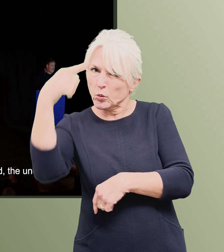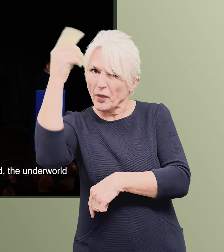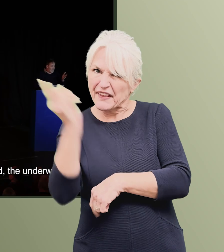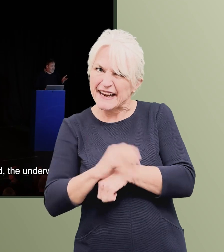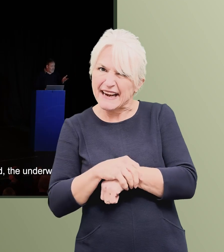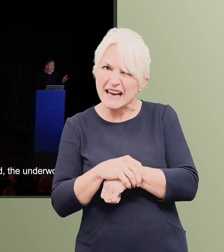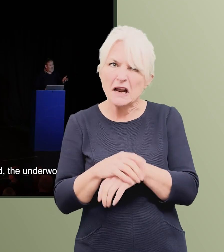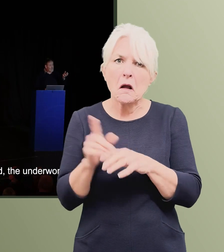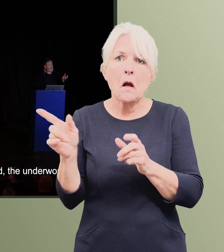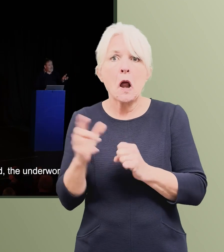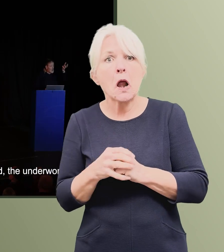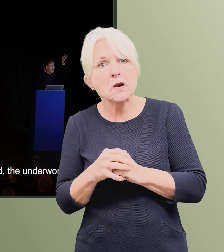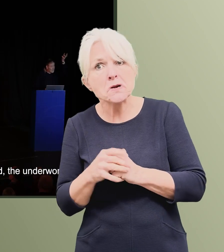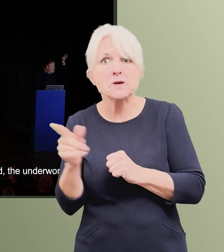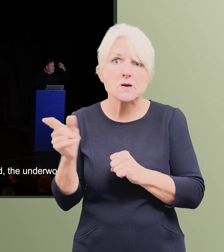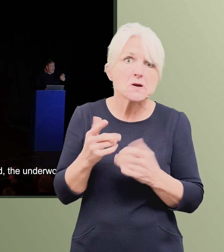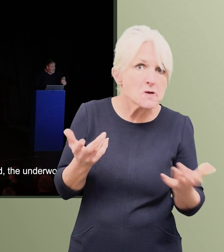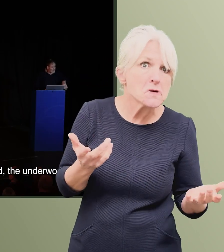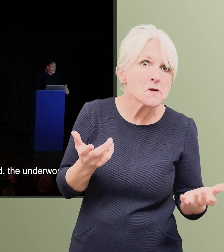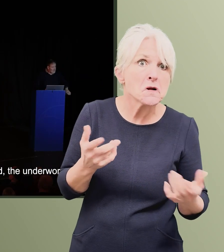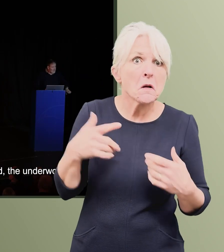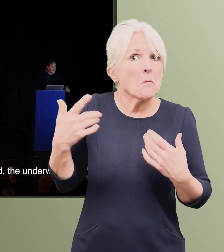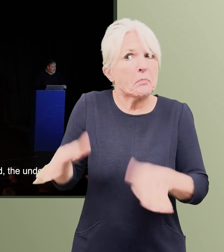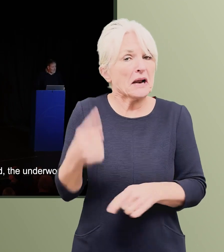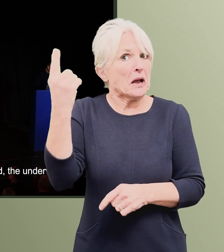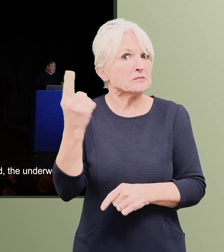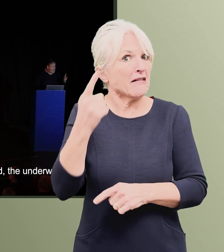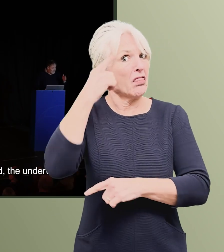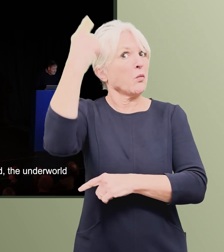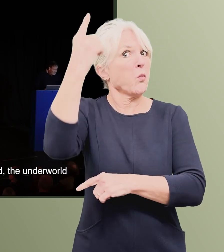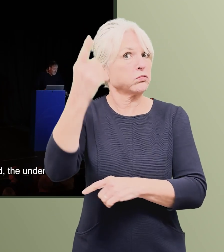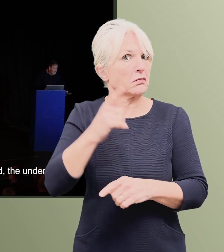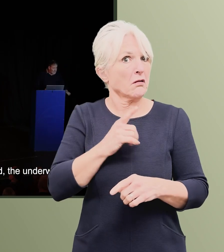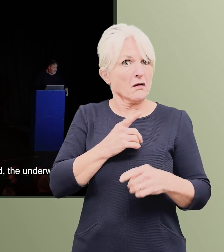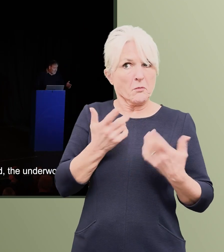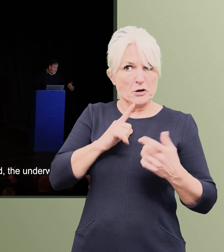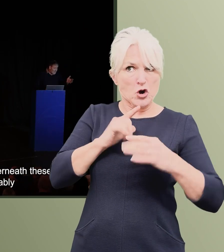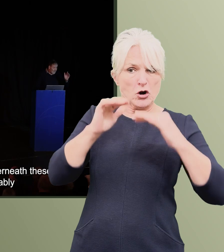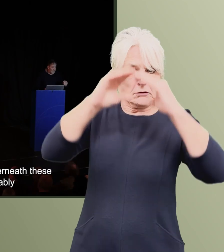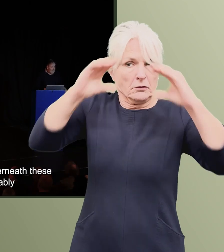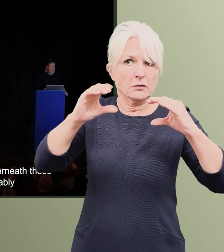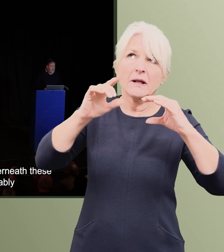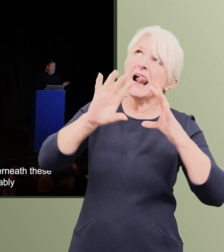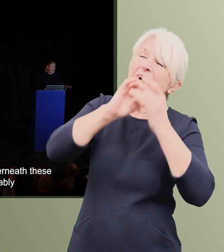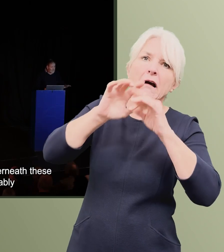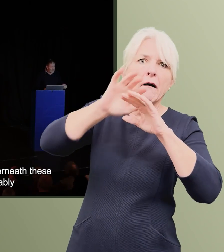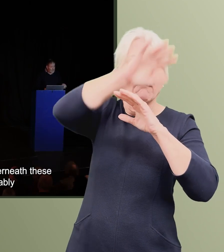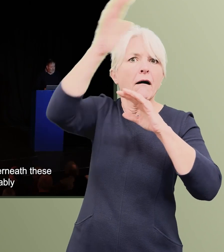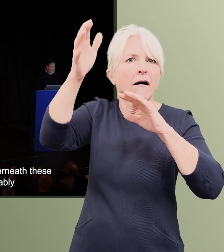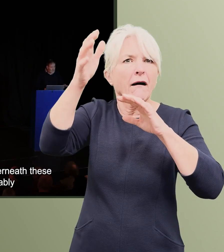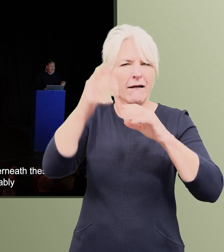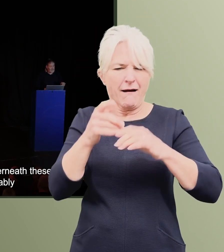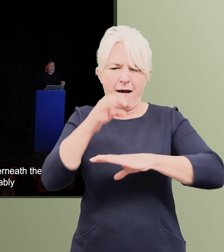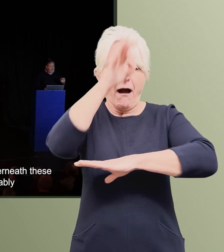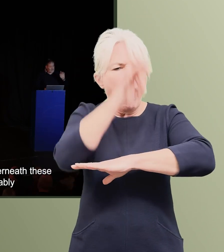of venerating the overworld as well as the underworld. The underworld is the archaeology that we're digging up around these